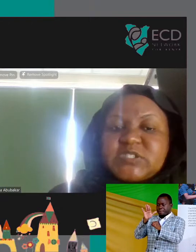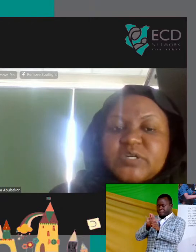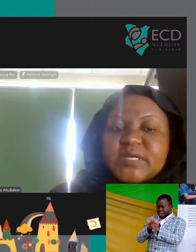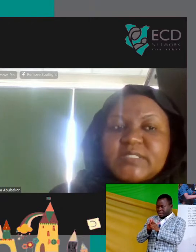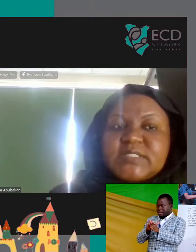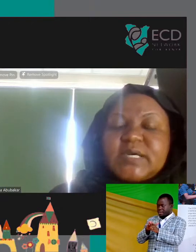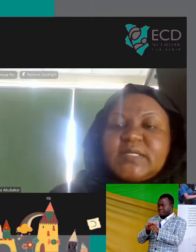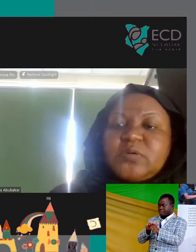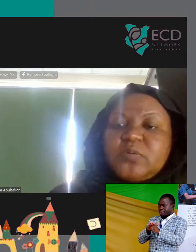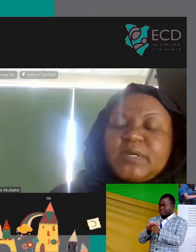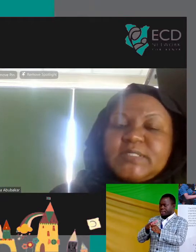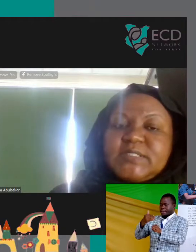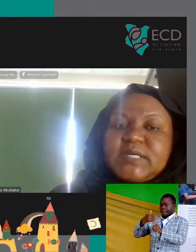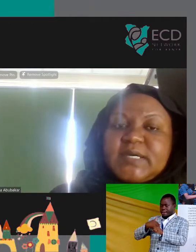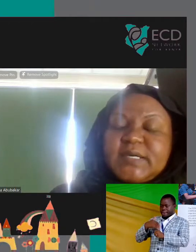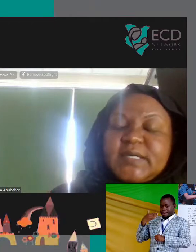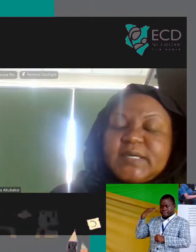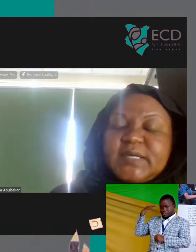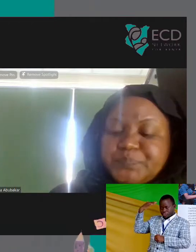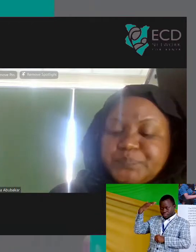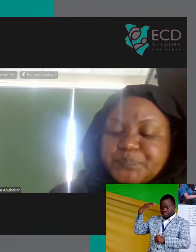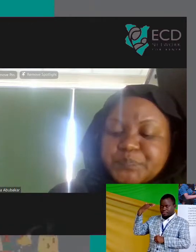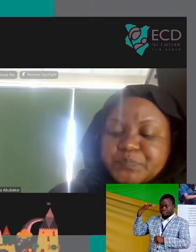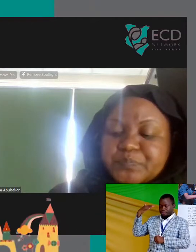quite stressed and quite,